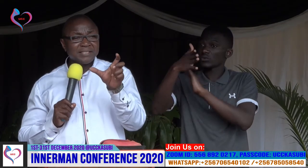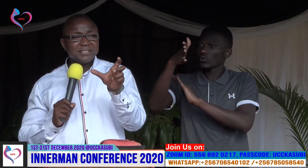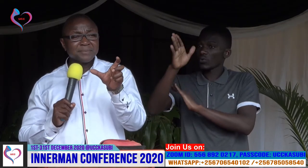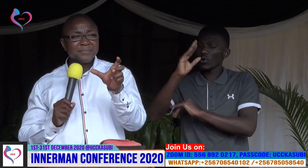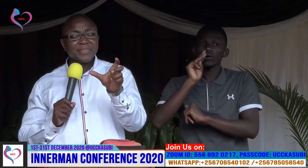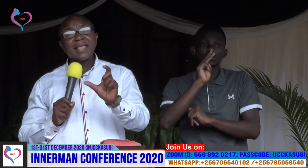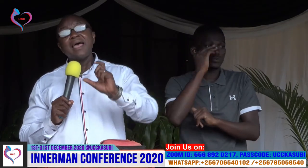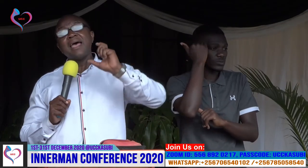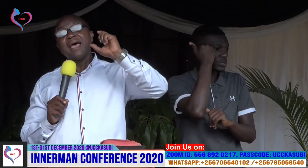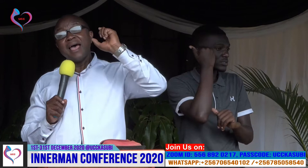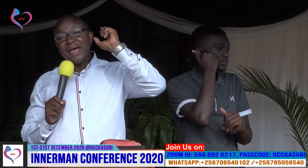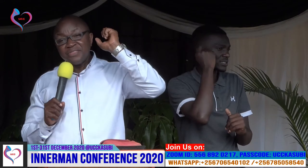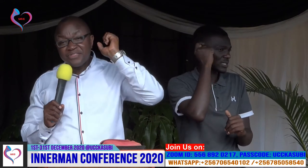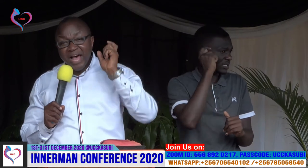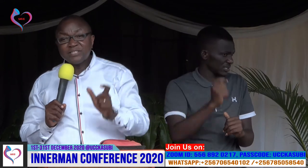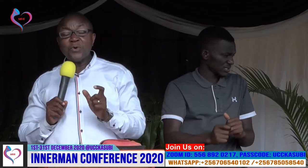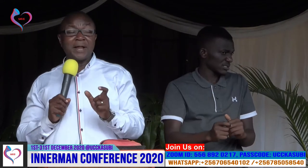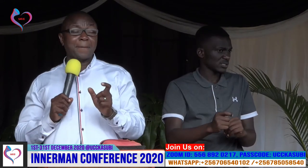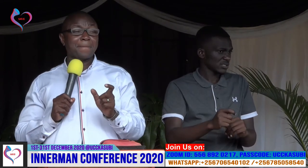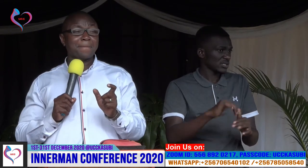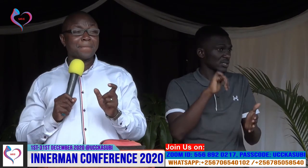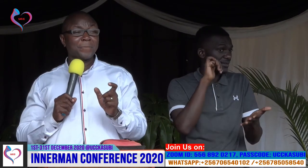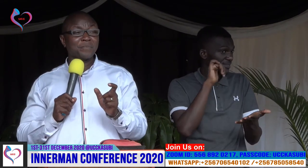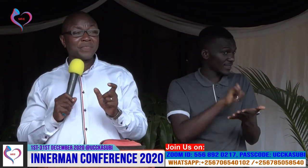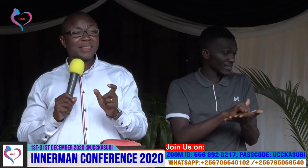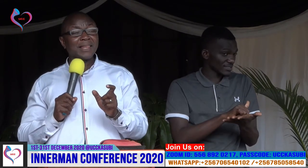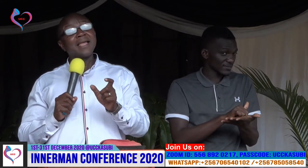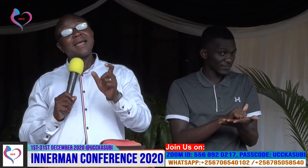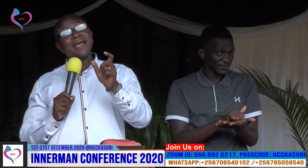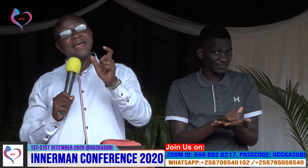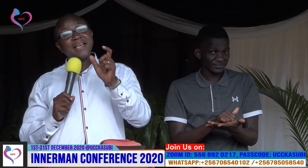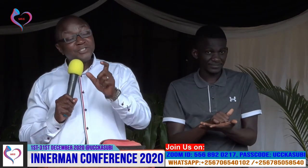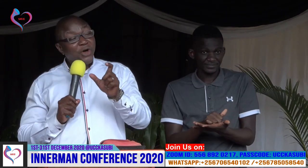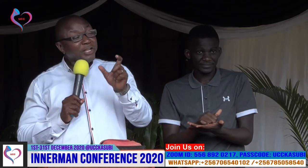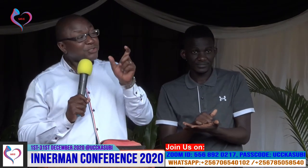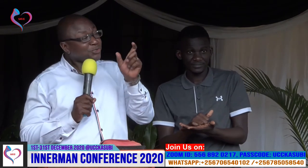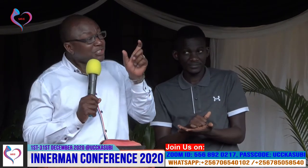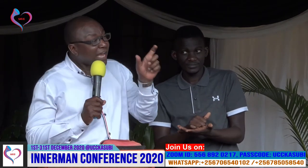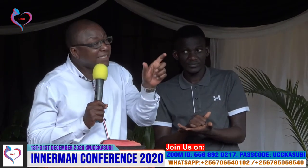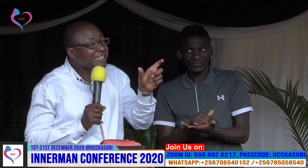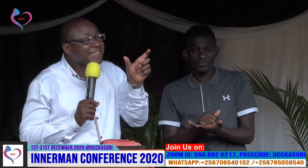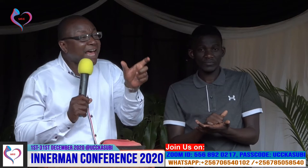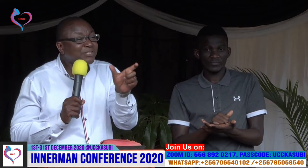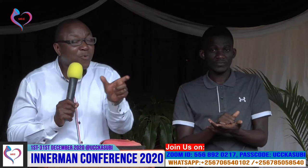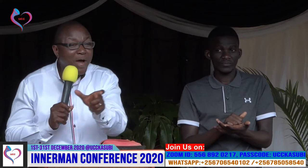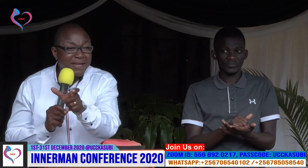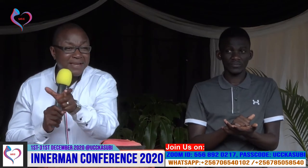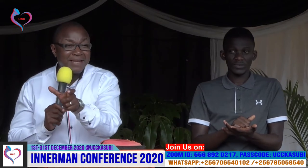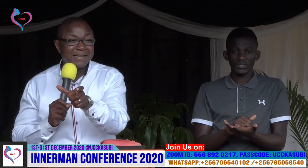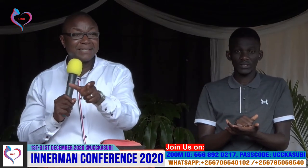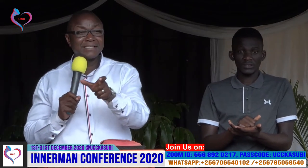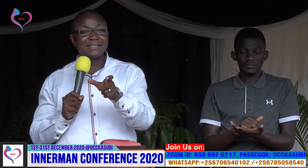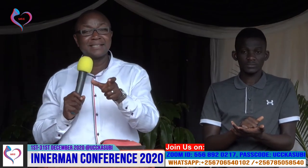judge that one He's going to judge that